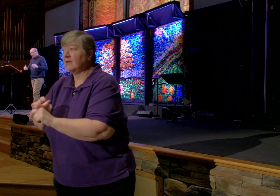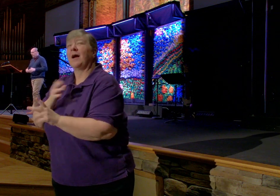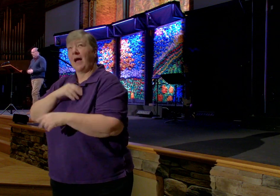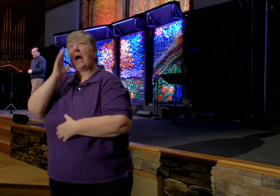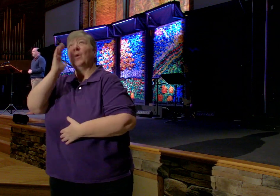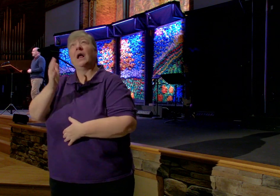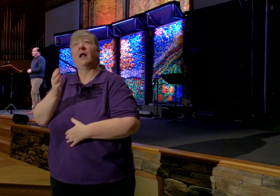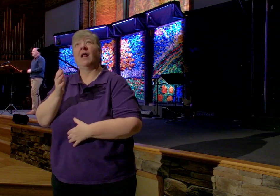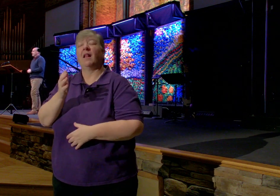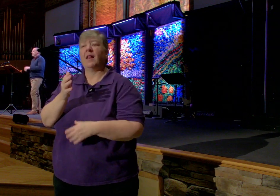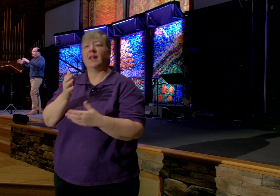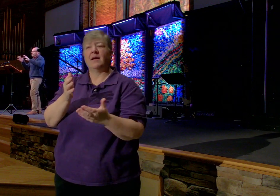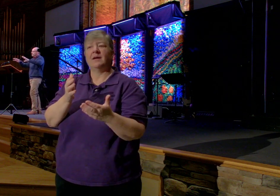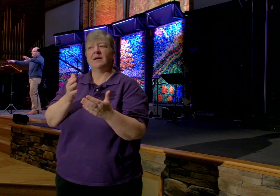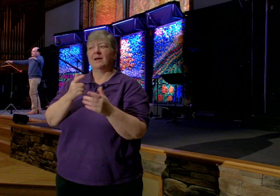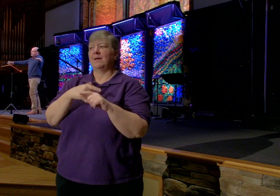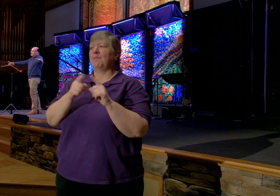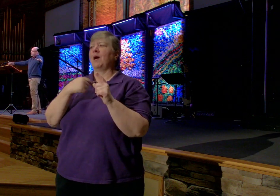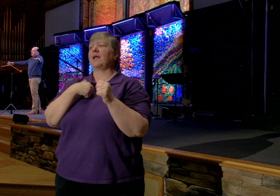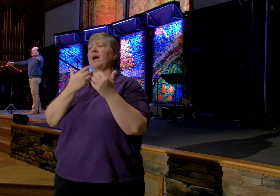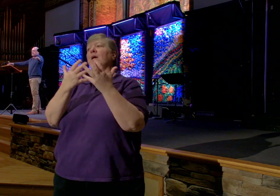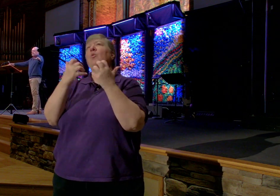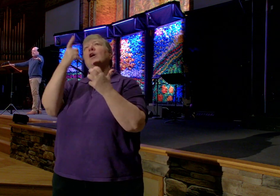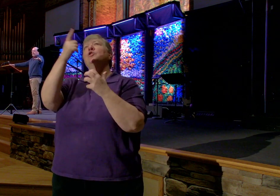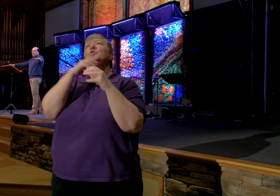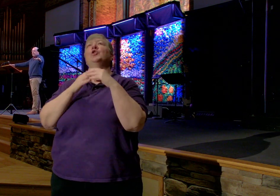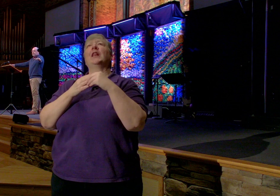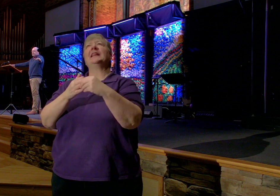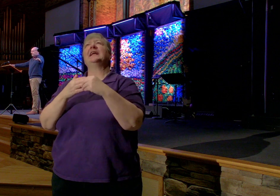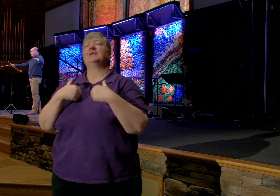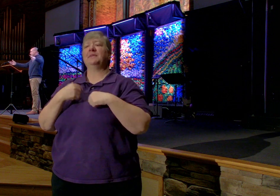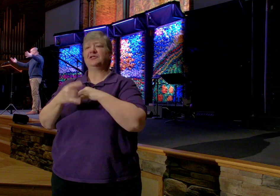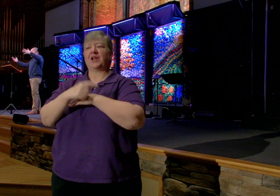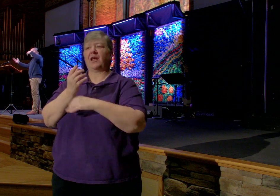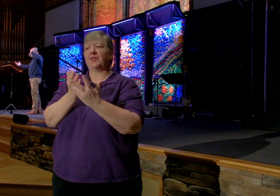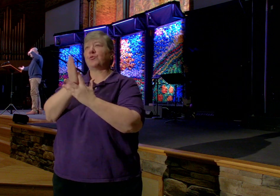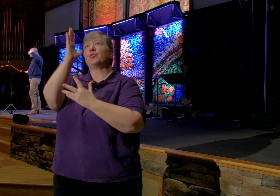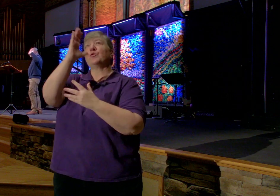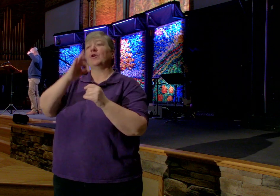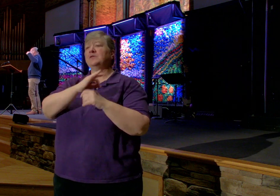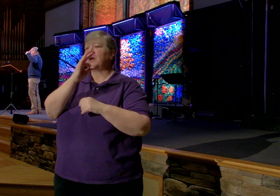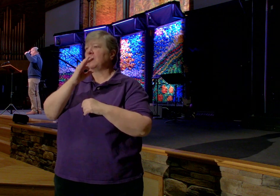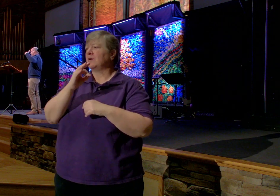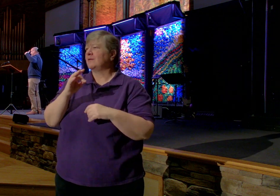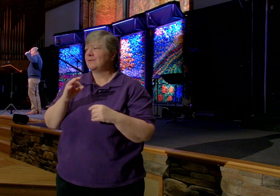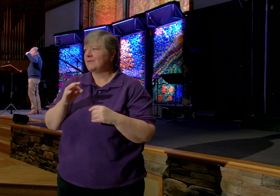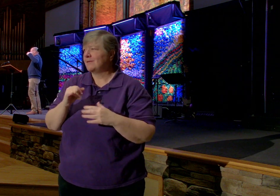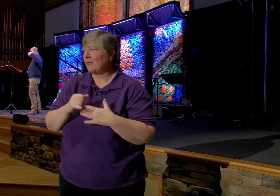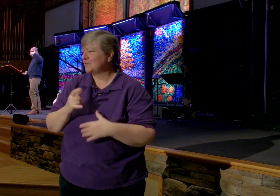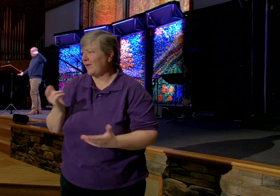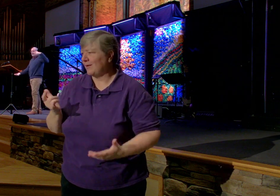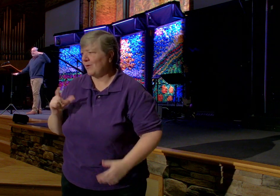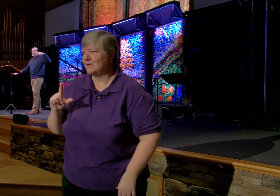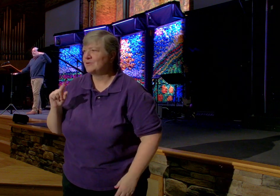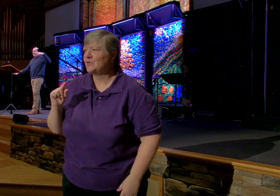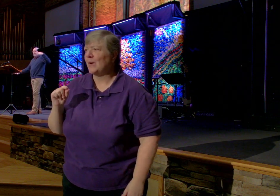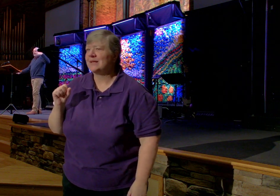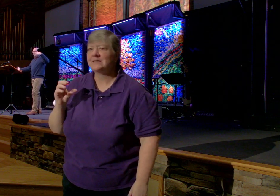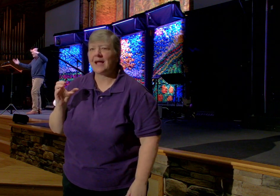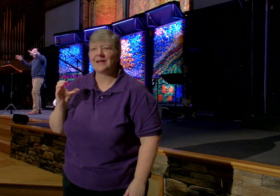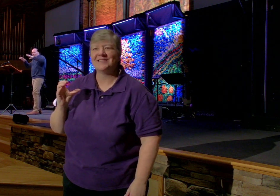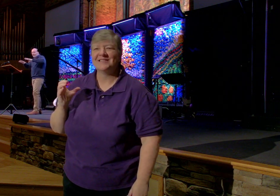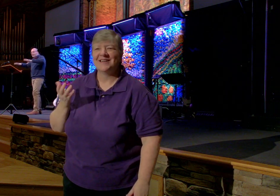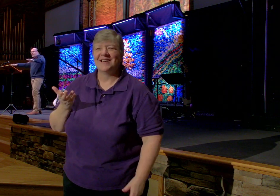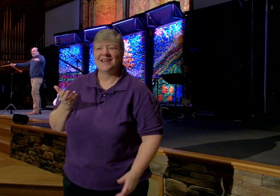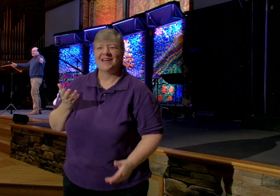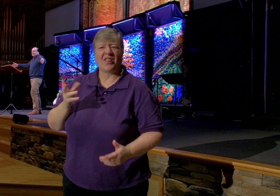of them, I will do that as well. But I just want you to lead me today by your Spirit. What, did that take 20, 30 seconds to pray